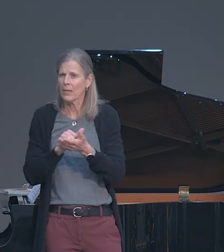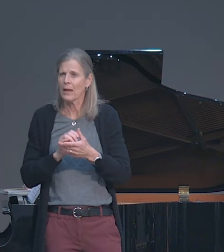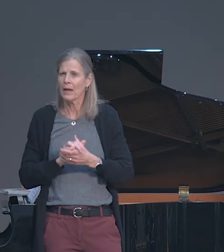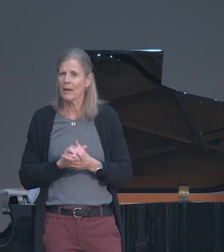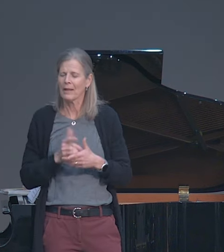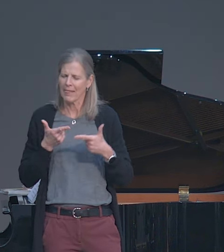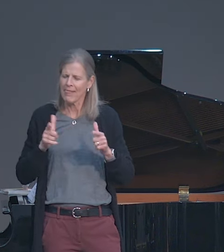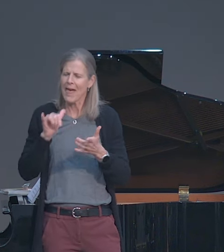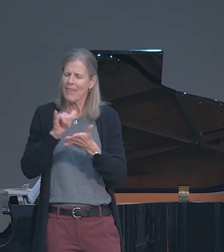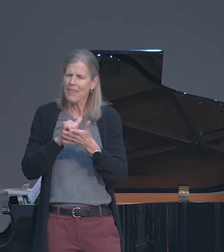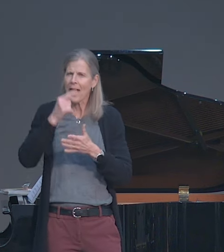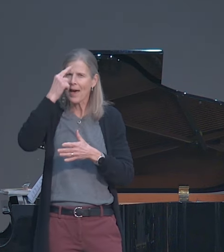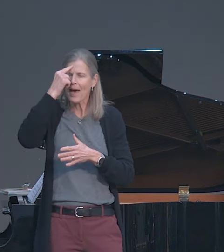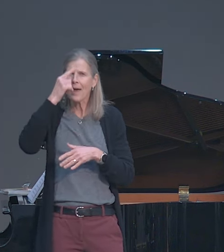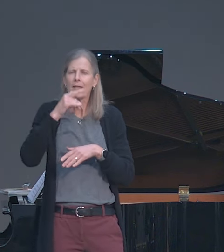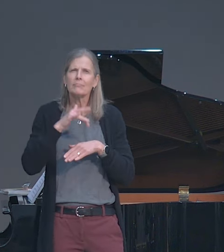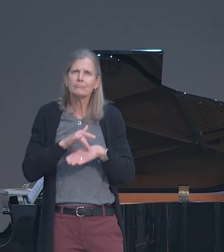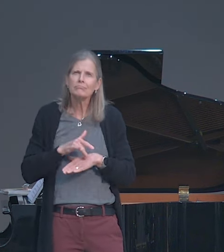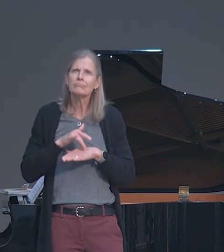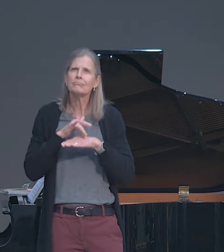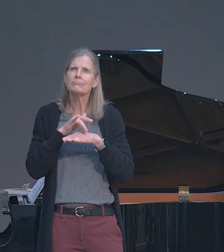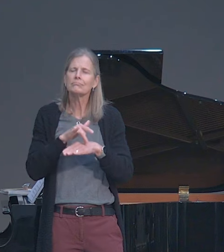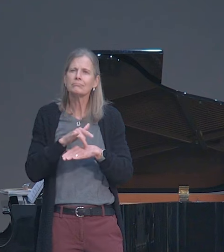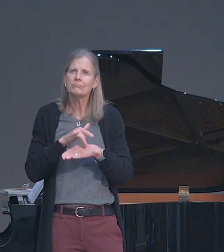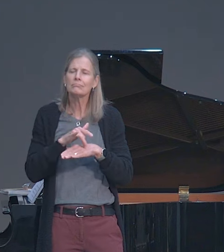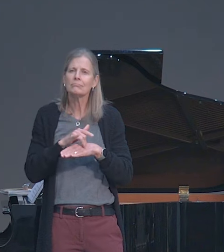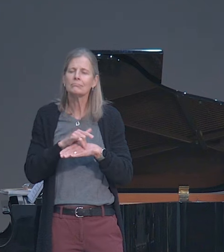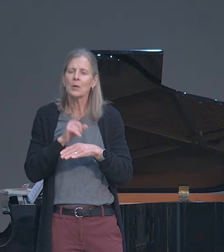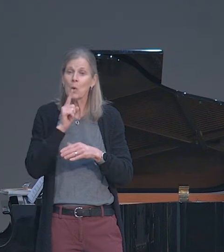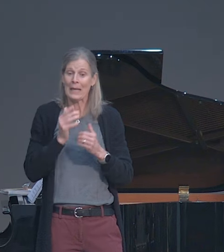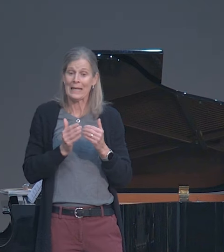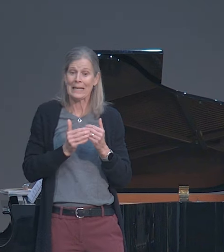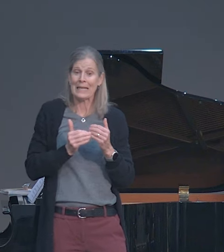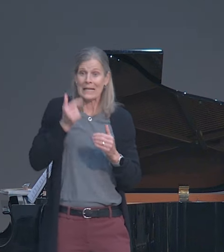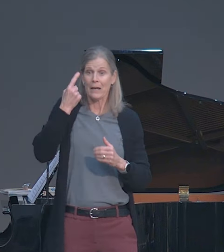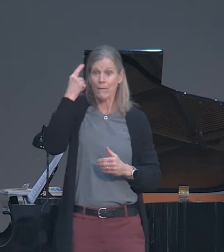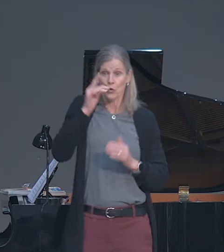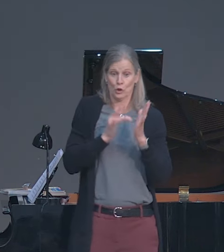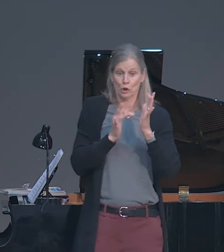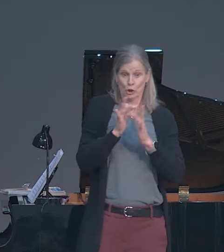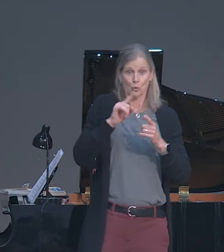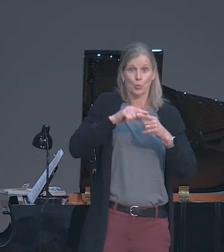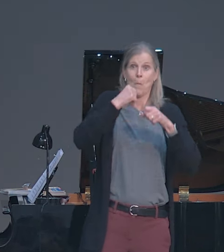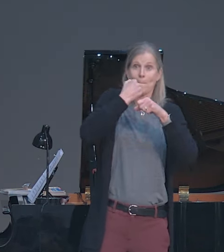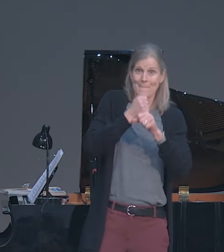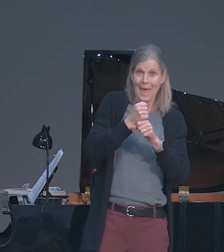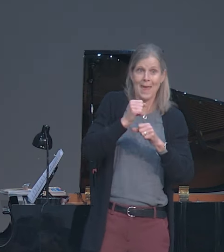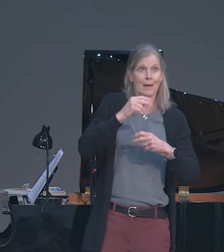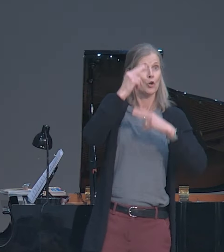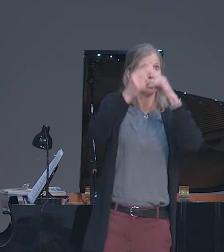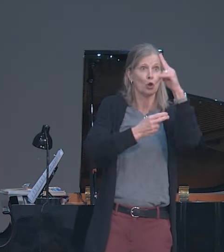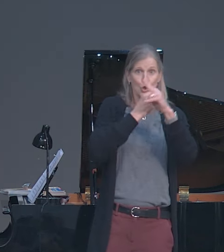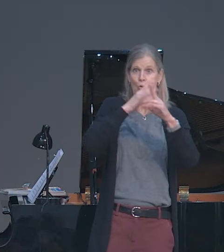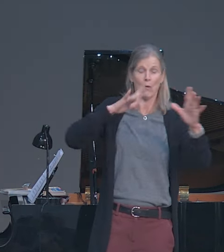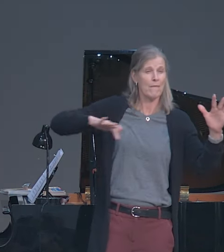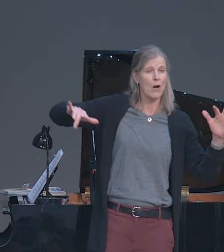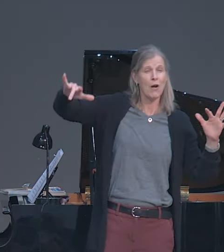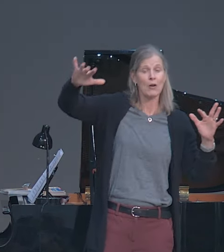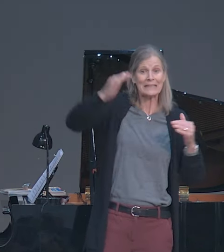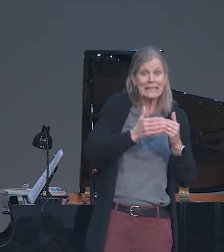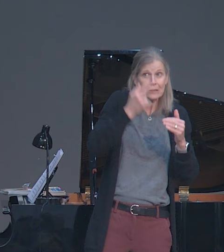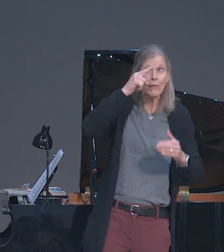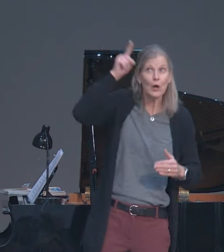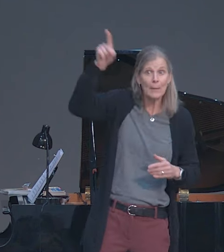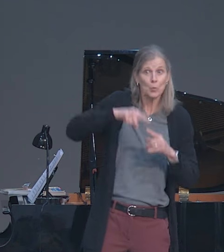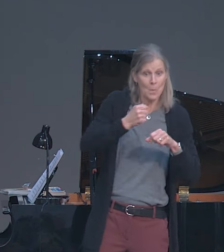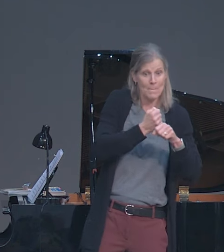it boggle your mind. It was easier for Jesus to create this universe